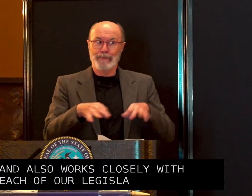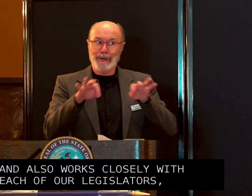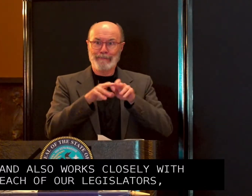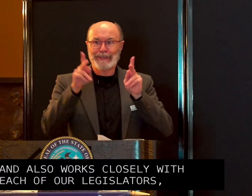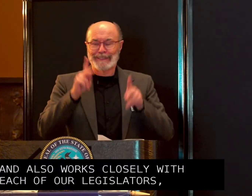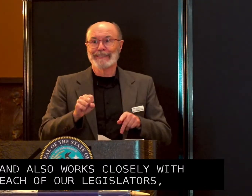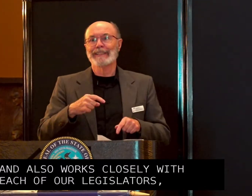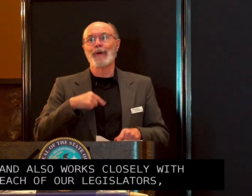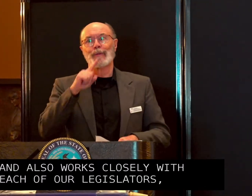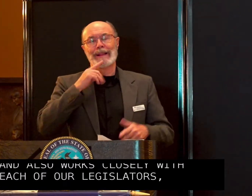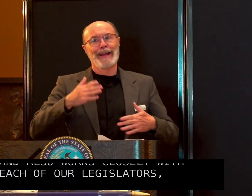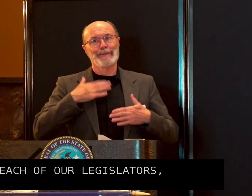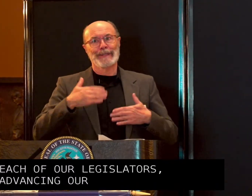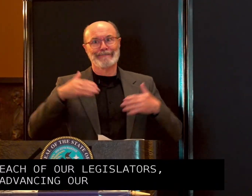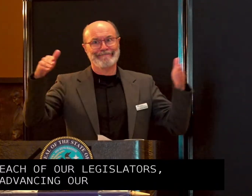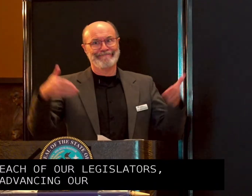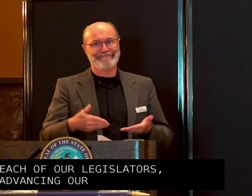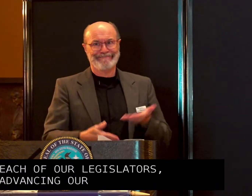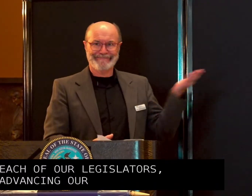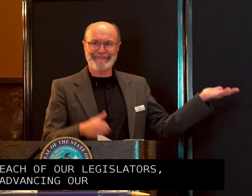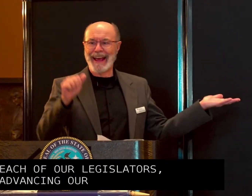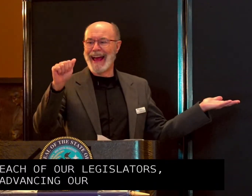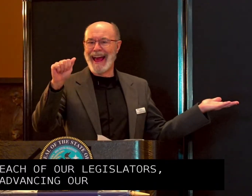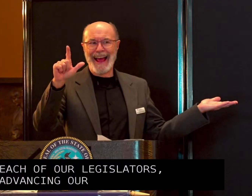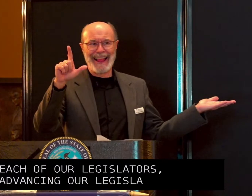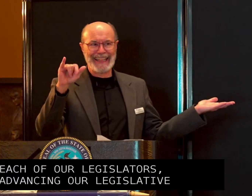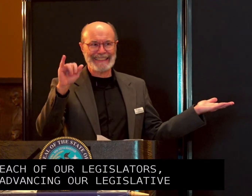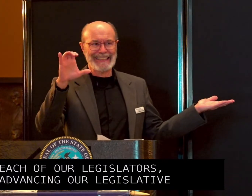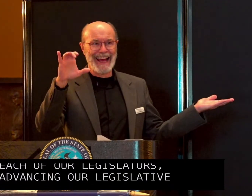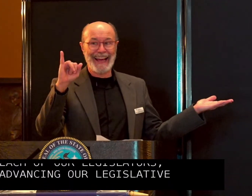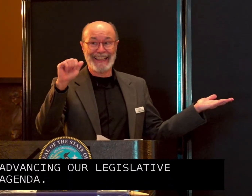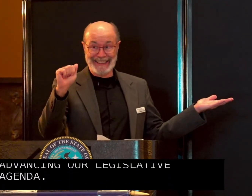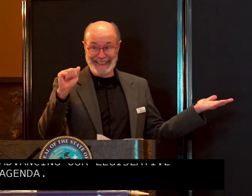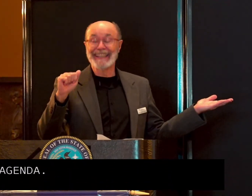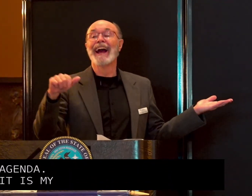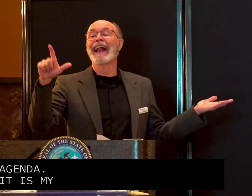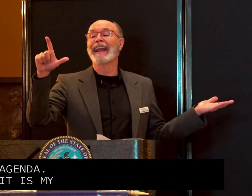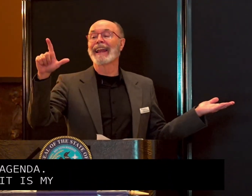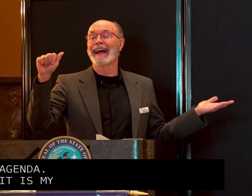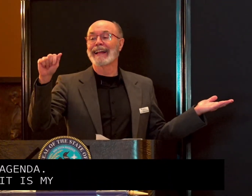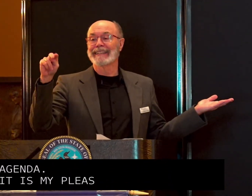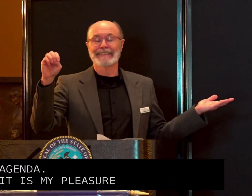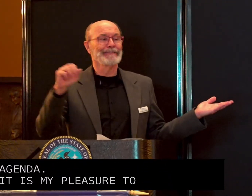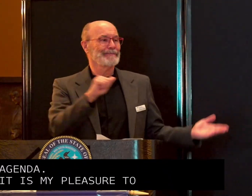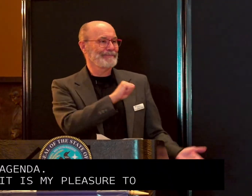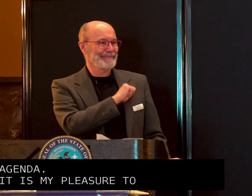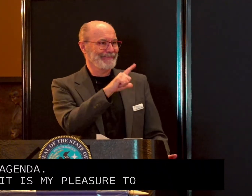legislative agenda. It is my pleasure to introduce Alicia Lane.